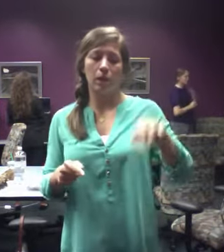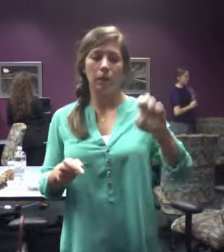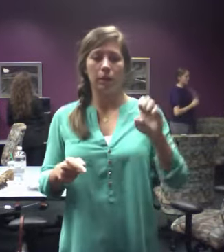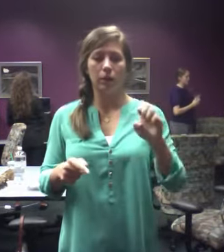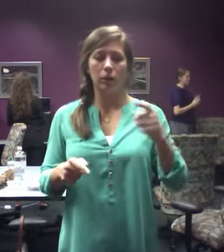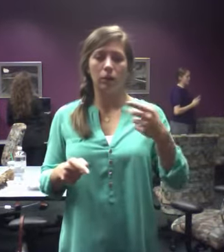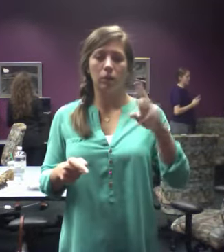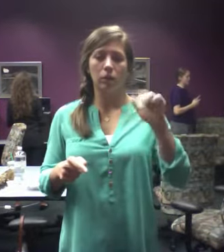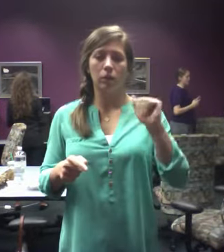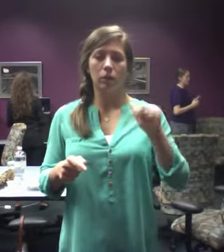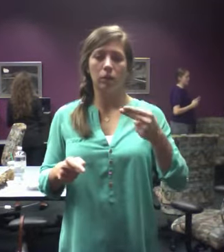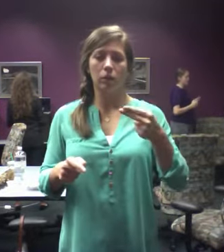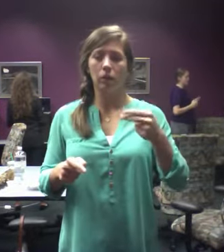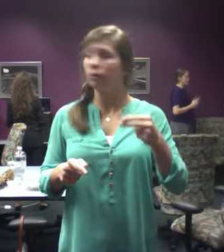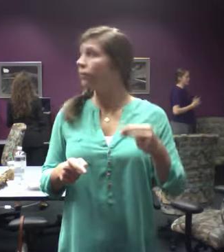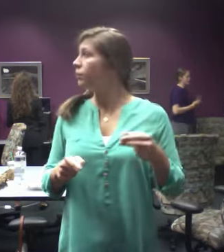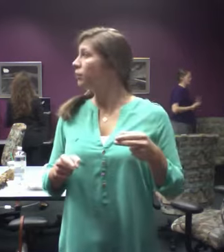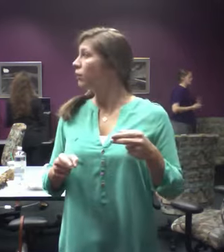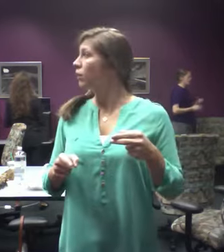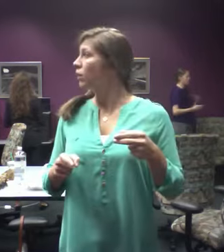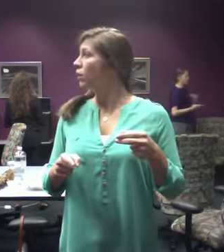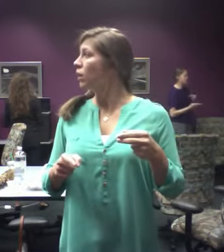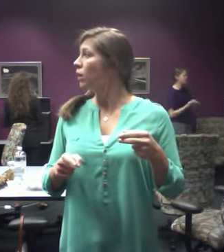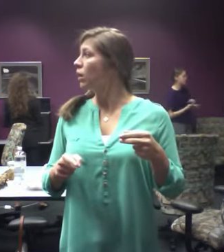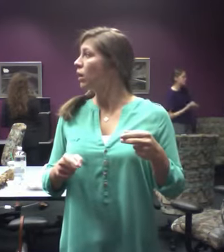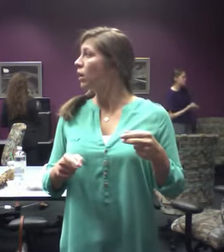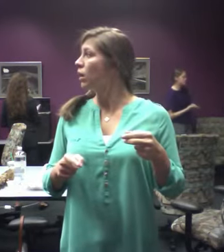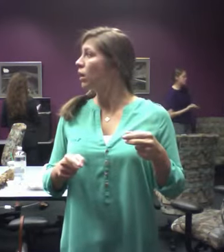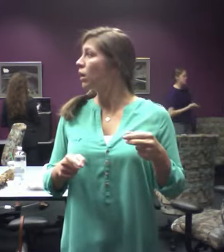fifths. Okay, each of these is 1/5 of the pie.